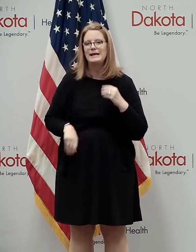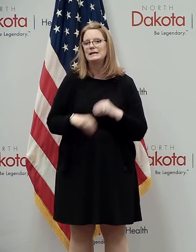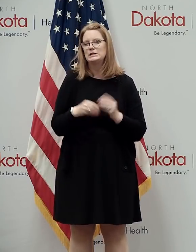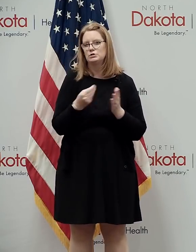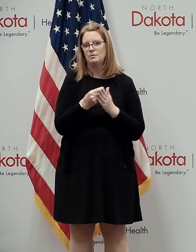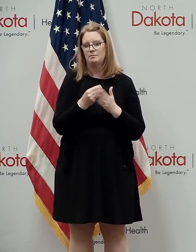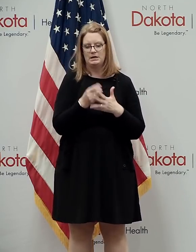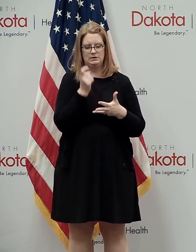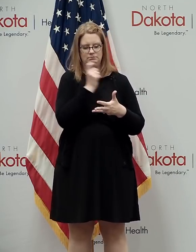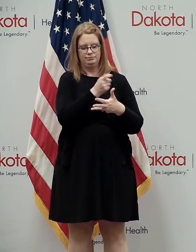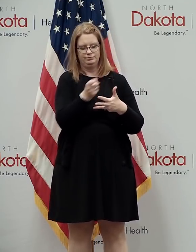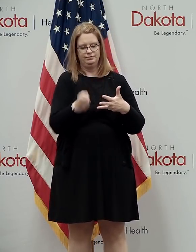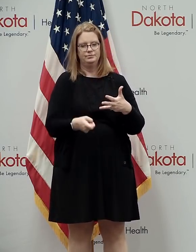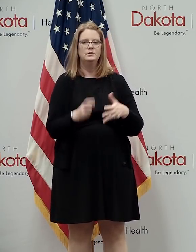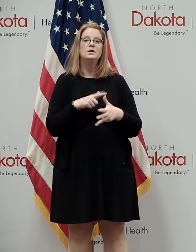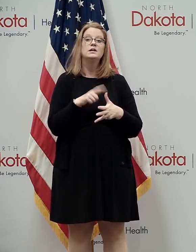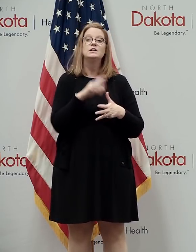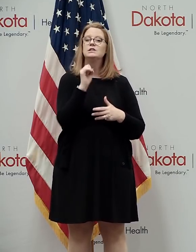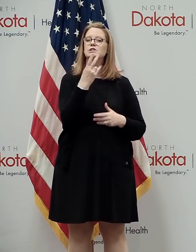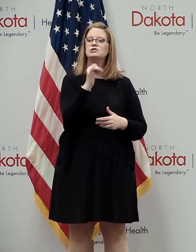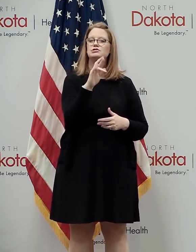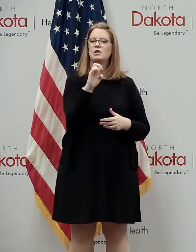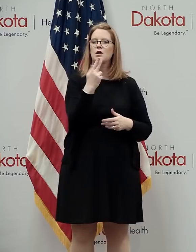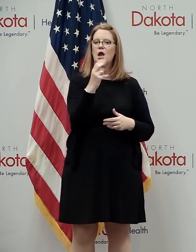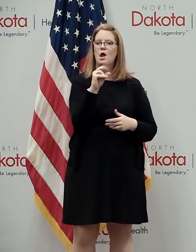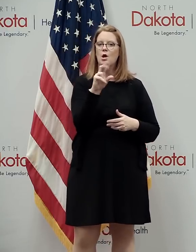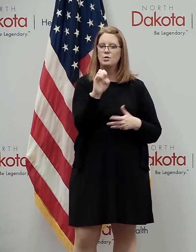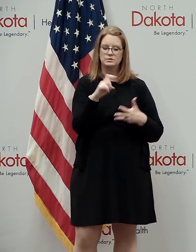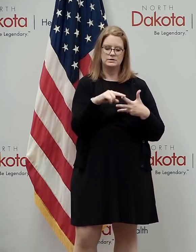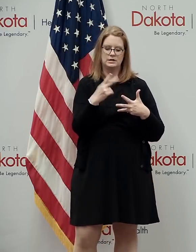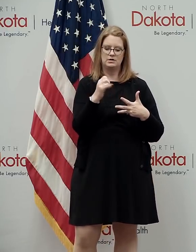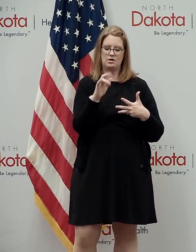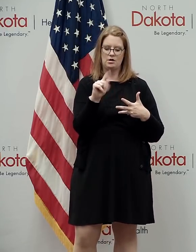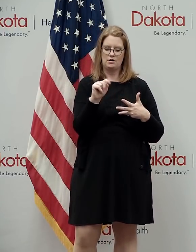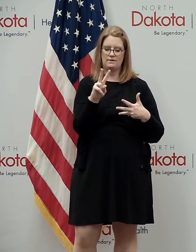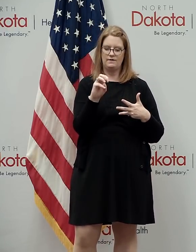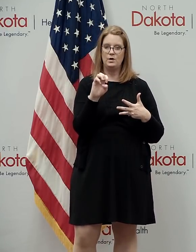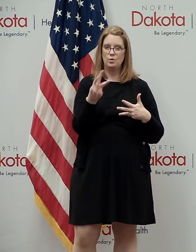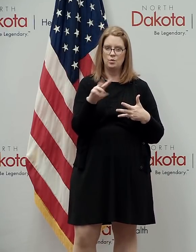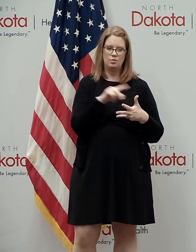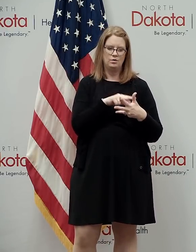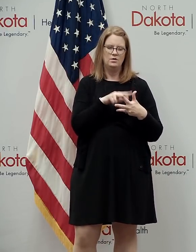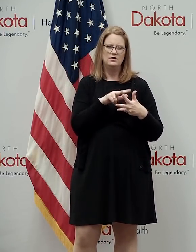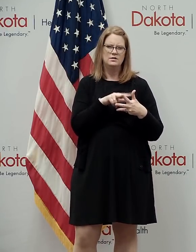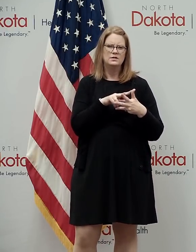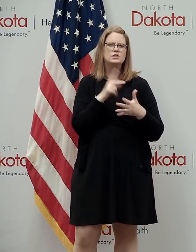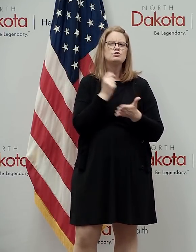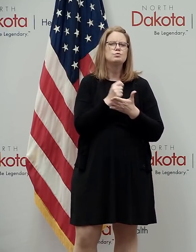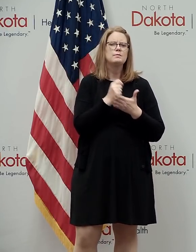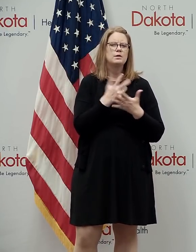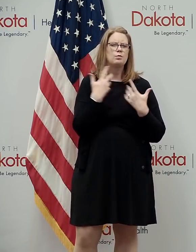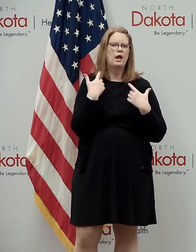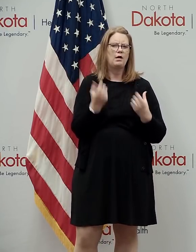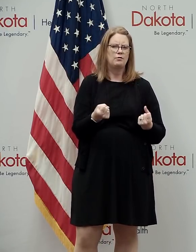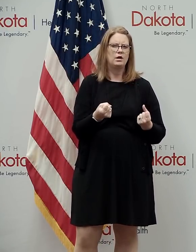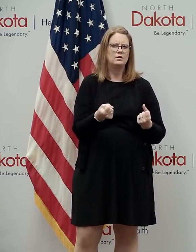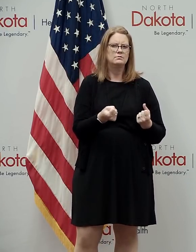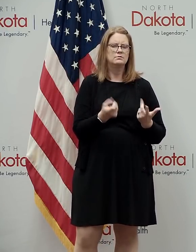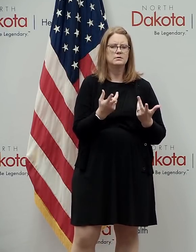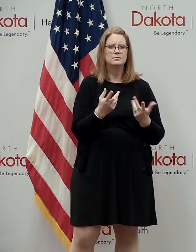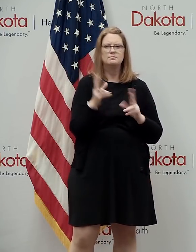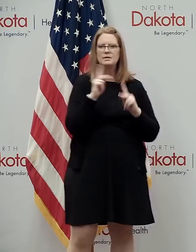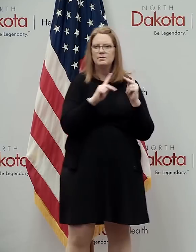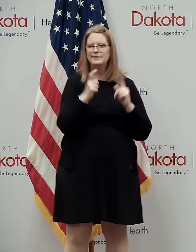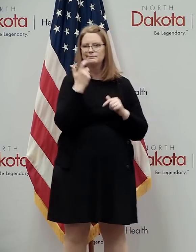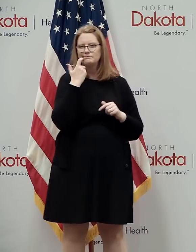pandemic. Sharehouse and Heartview will provide outreach, engagement, treatment, and recovery support services for individuals with